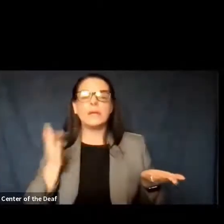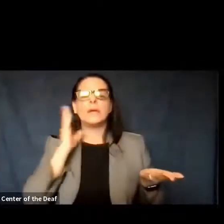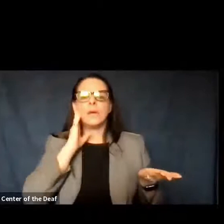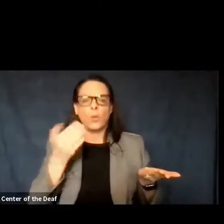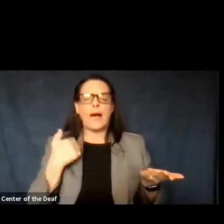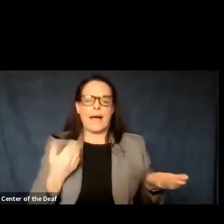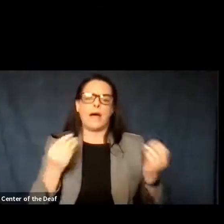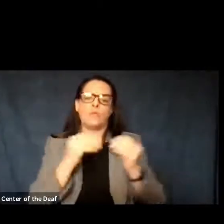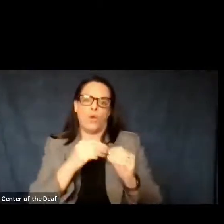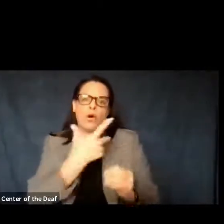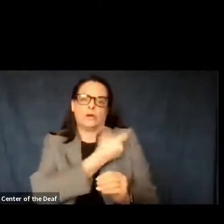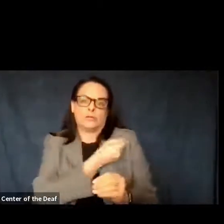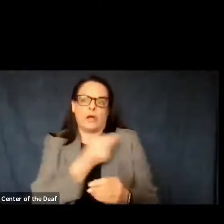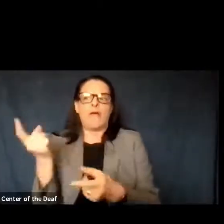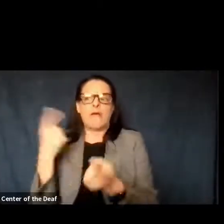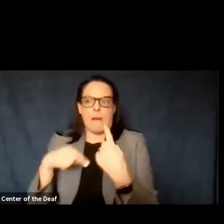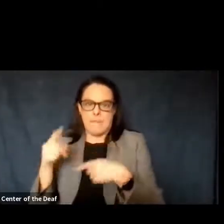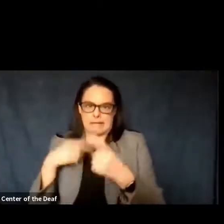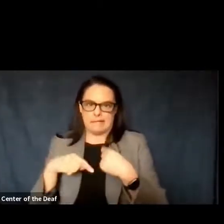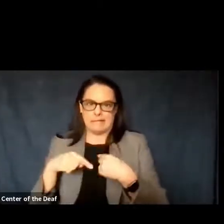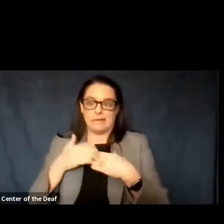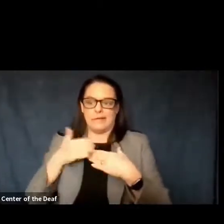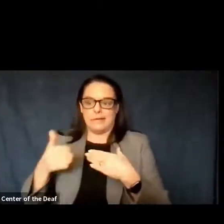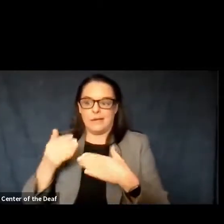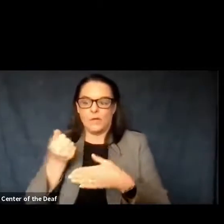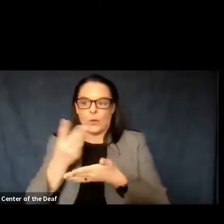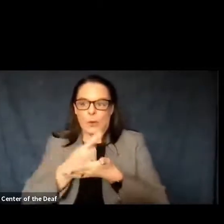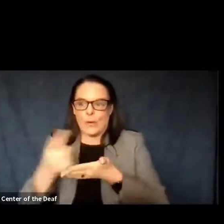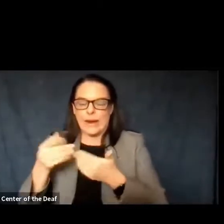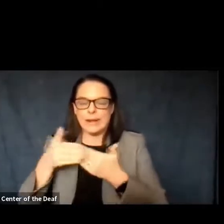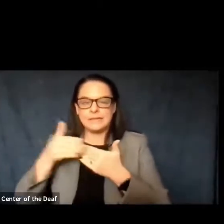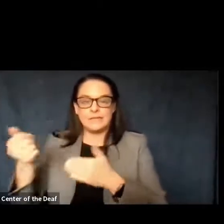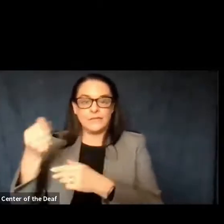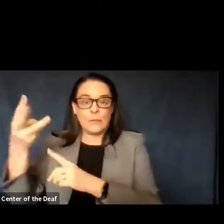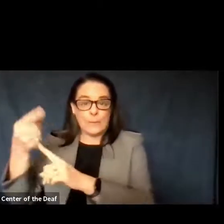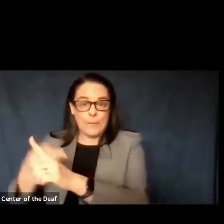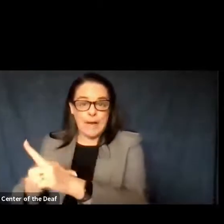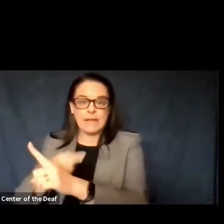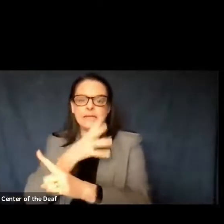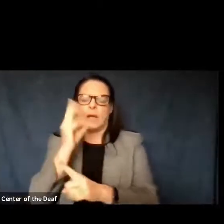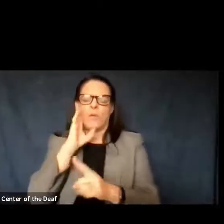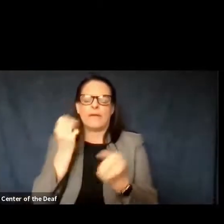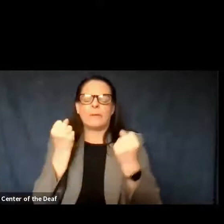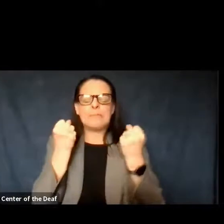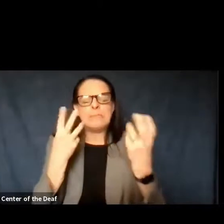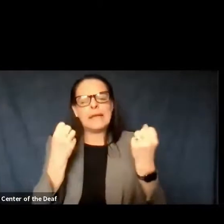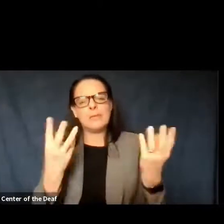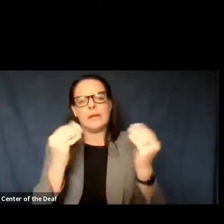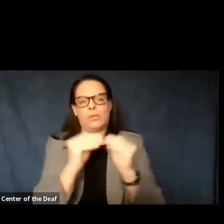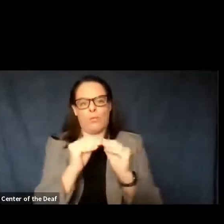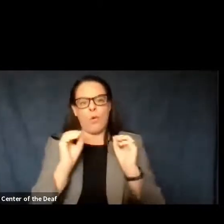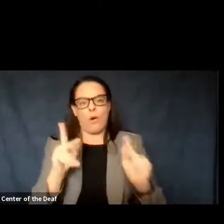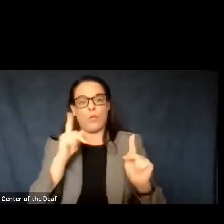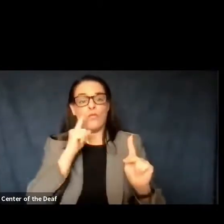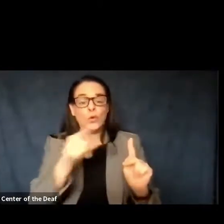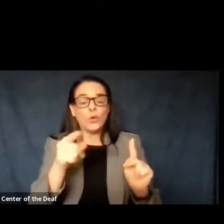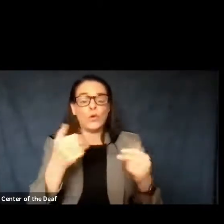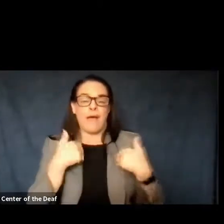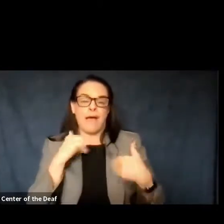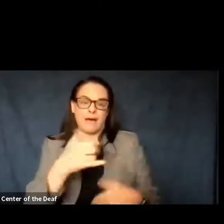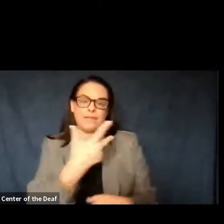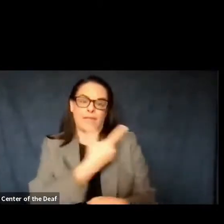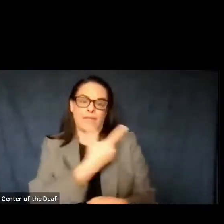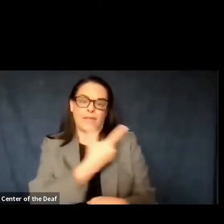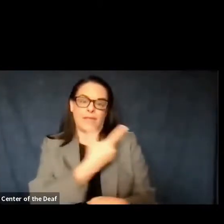vaccine coming in the coming weeks and months, and there will be many more opportunities for you to get vaccine. There will